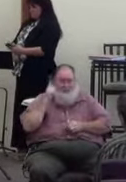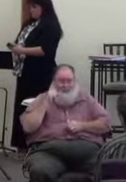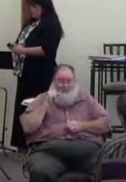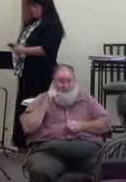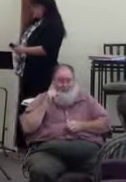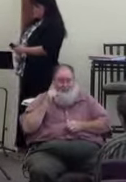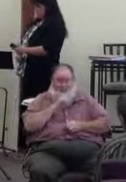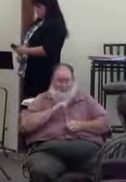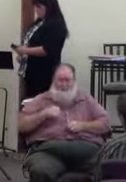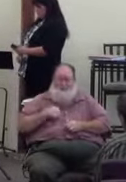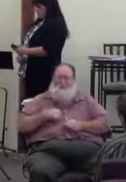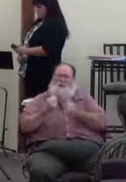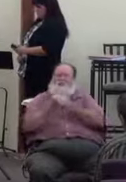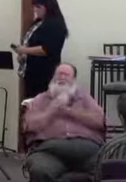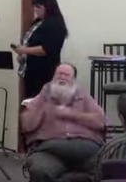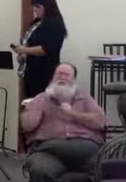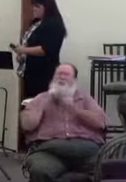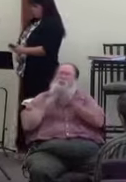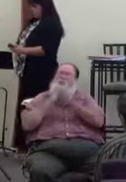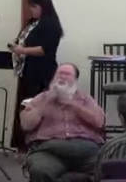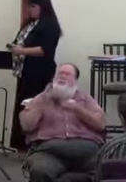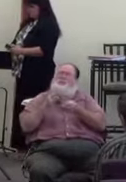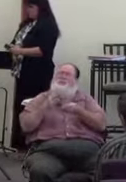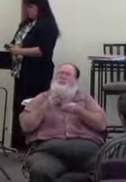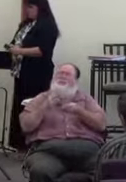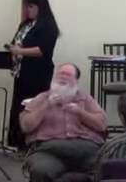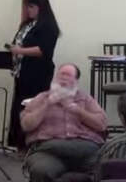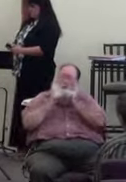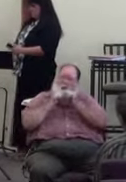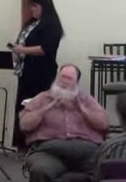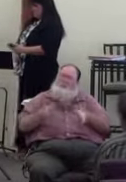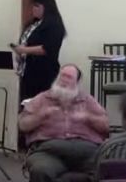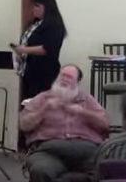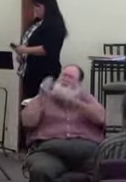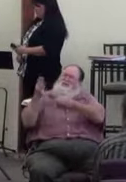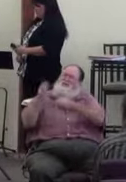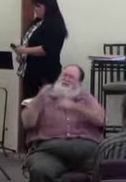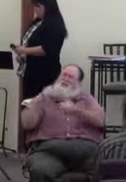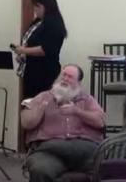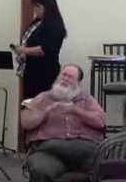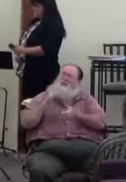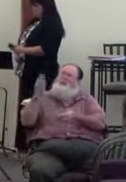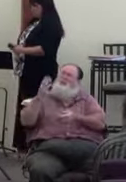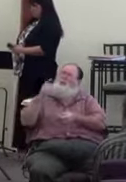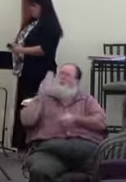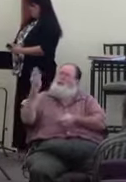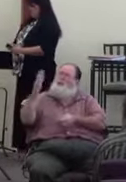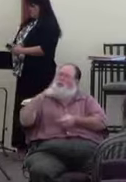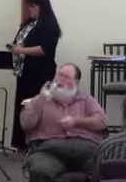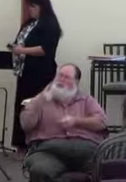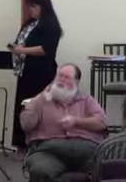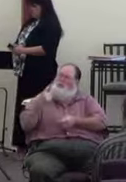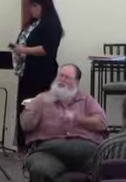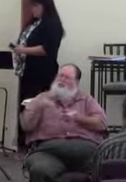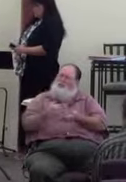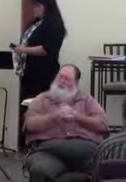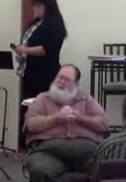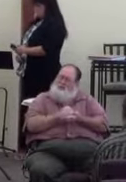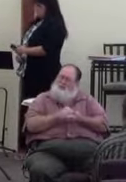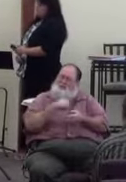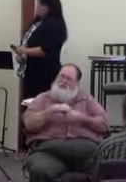Lord, we love you, we praise you, we give you the blessings that you and you alone deserve, and we do it in Jesus' name.